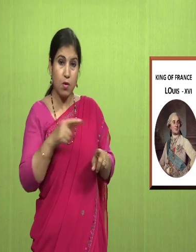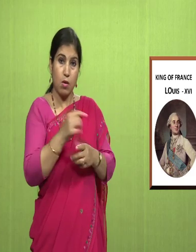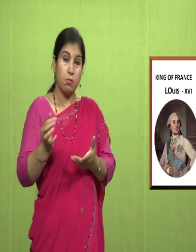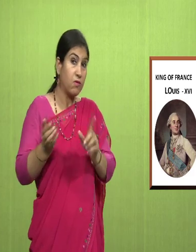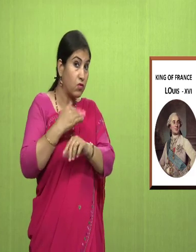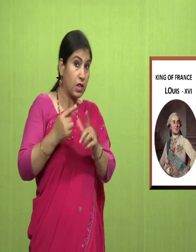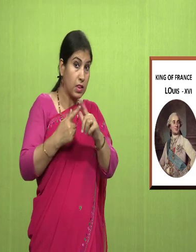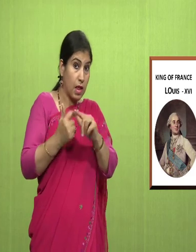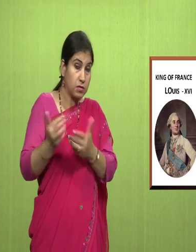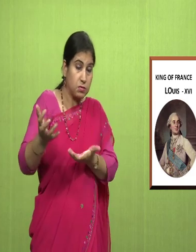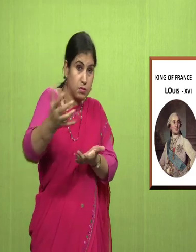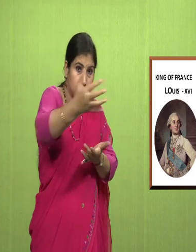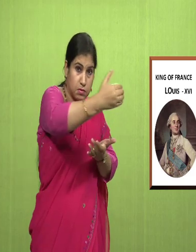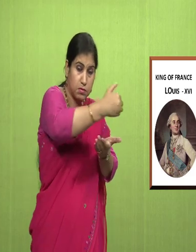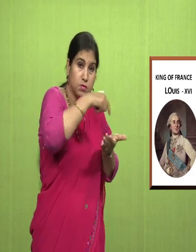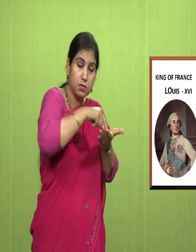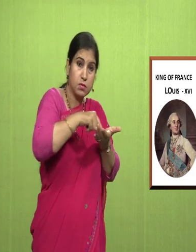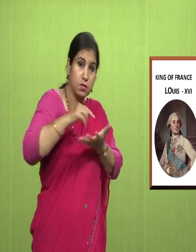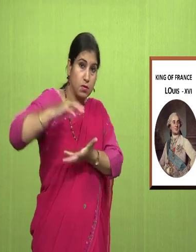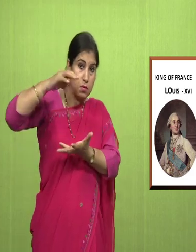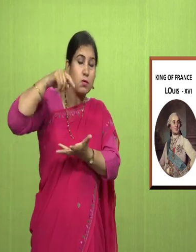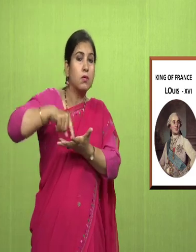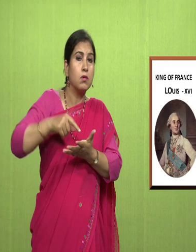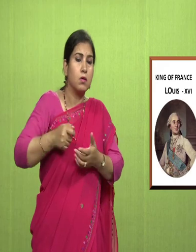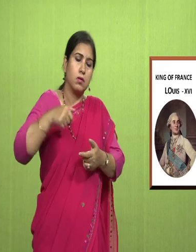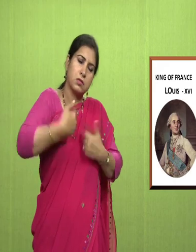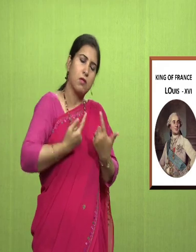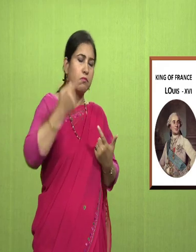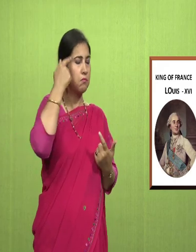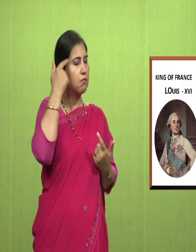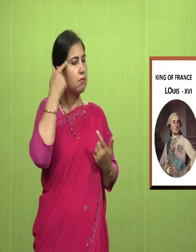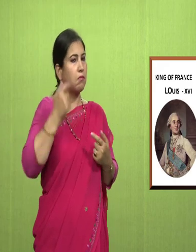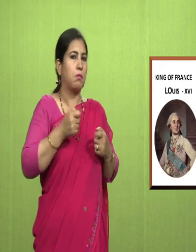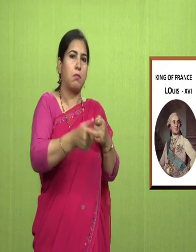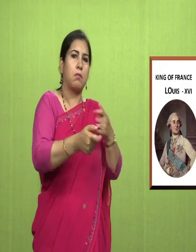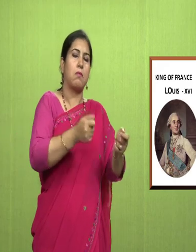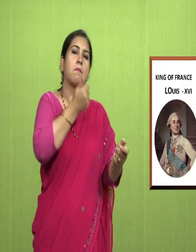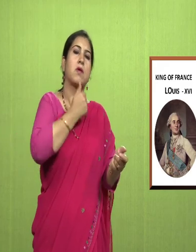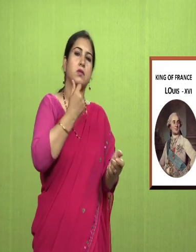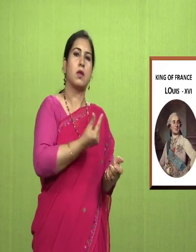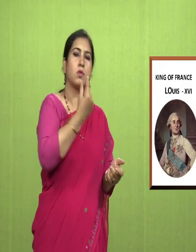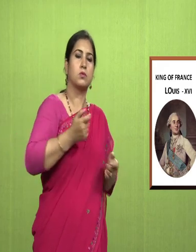collected from common people was spent by them on their personal use.